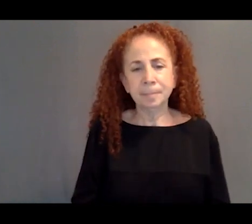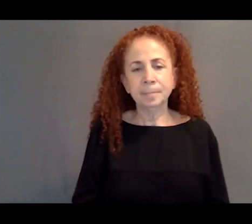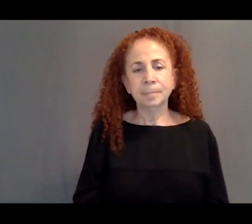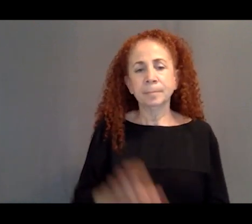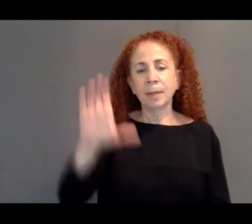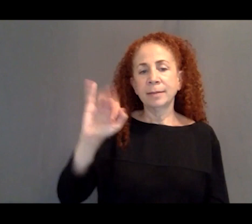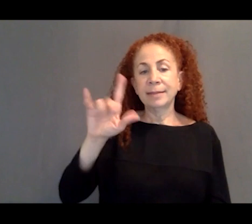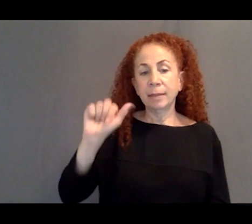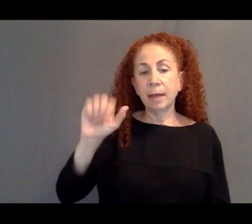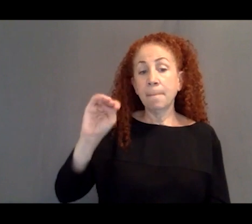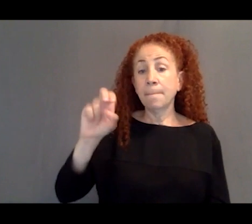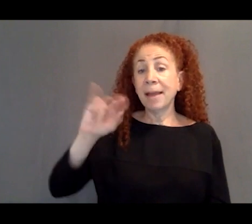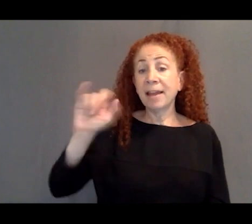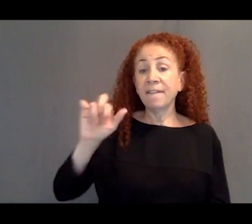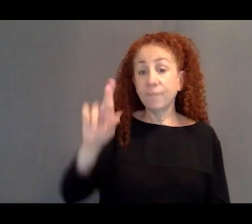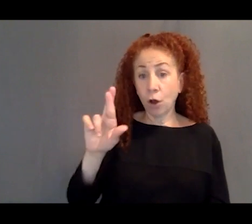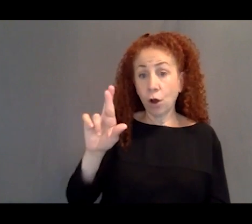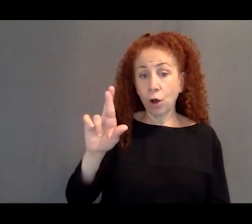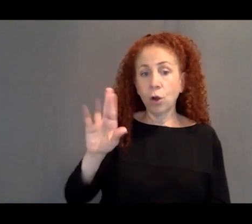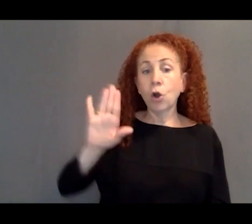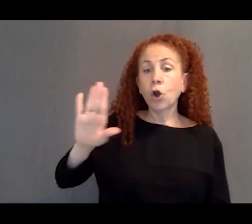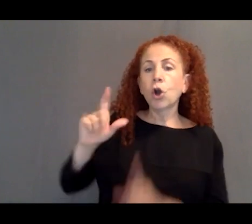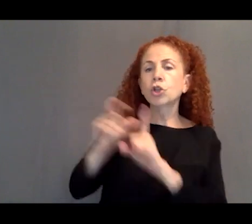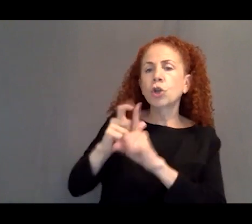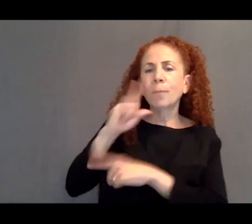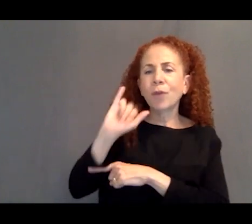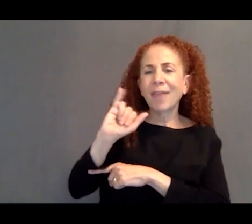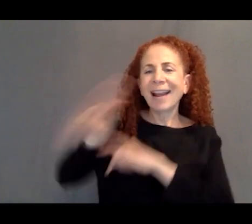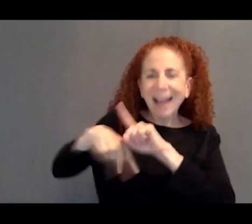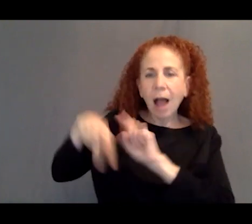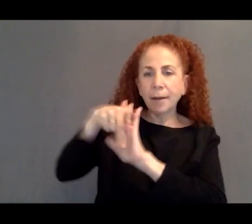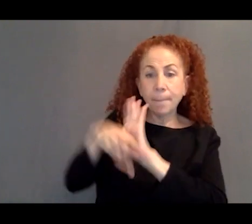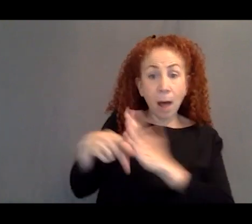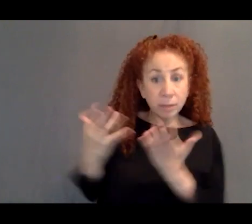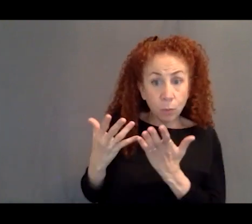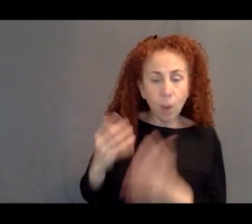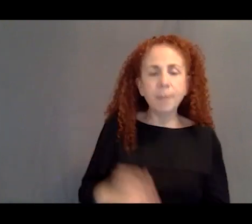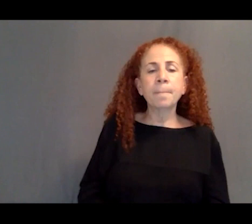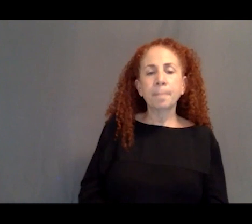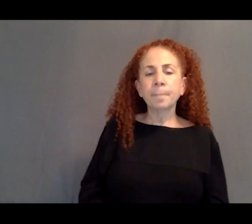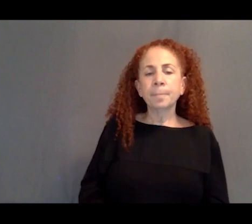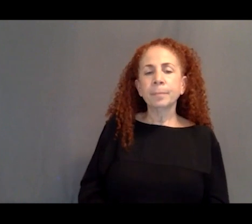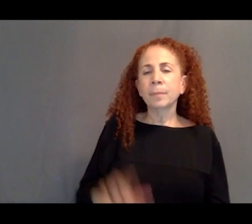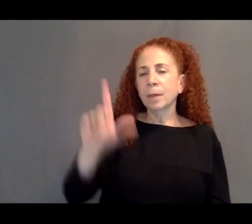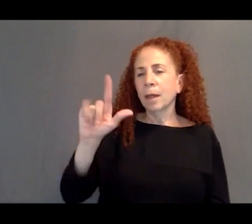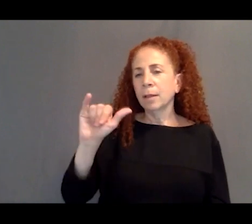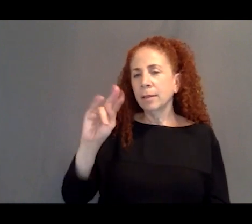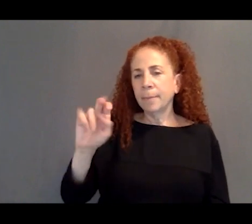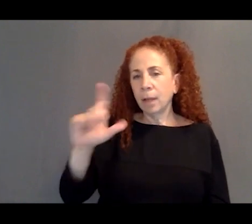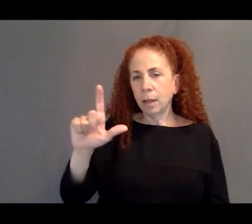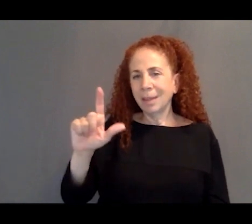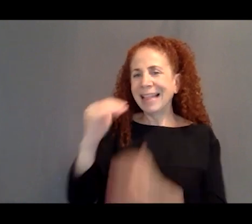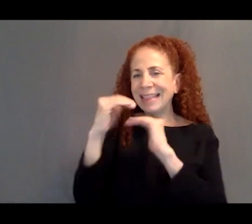Cecilia Menjivar has termed these kinds of policies and this kind of positioning as a liminal